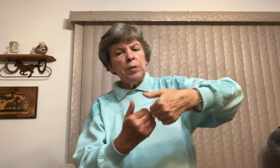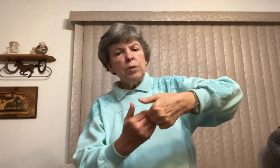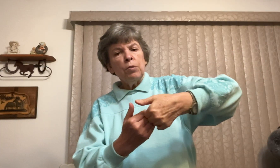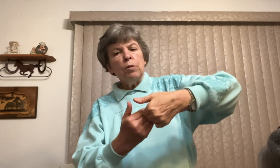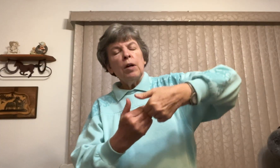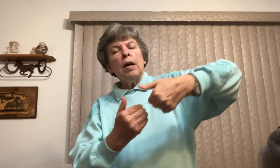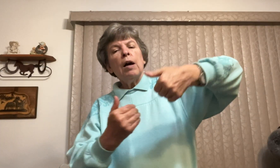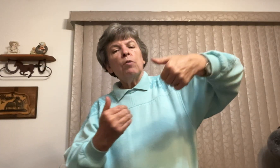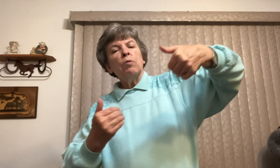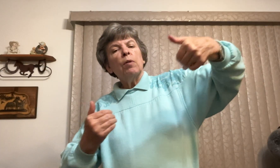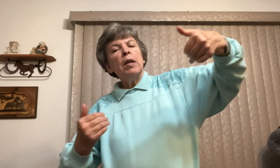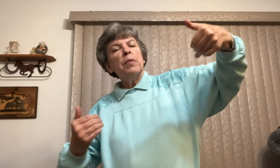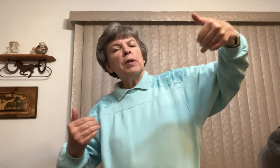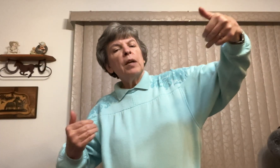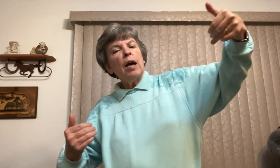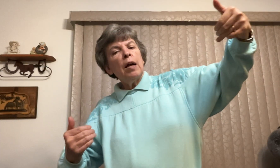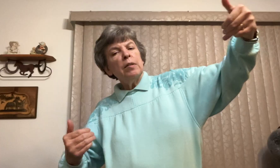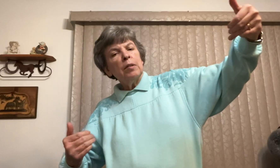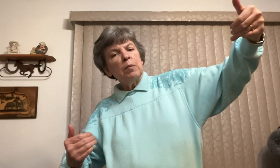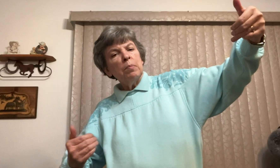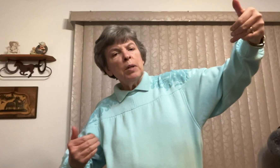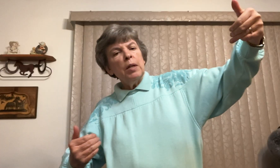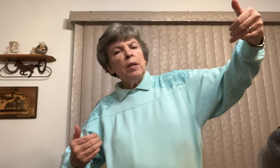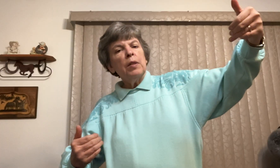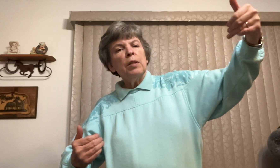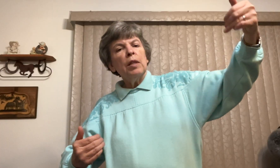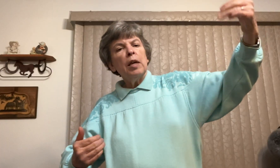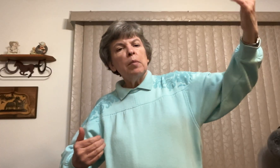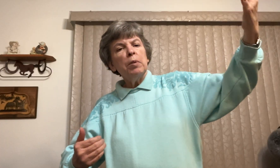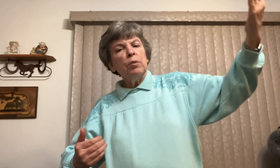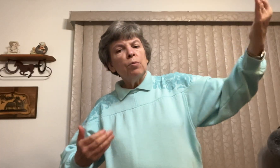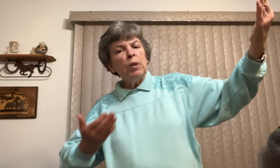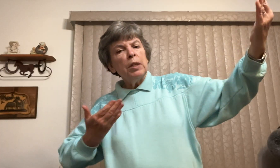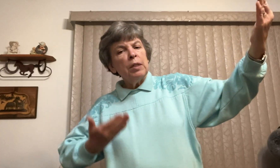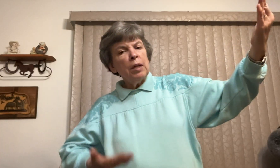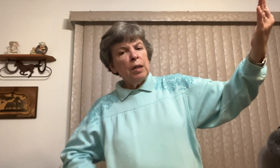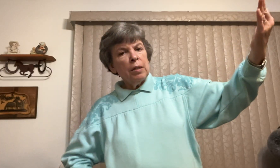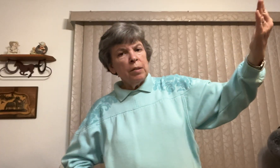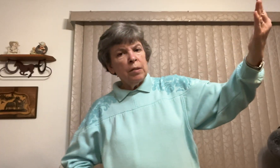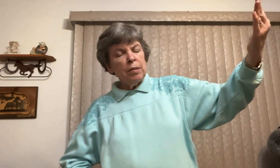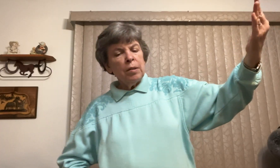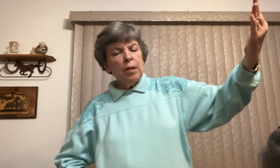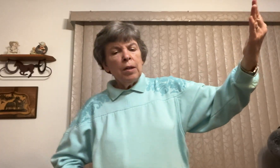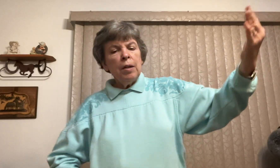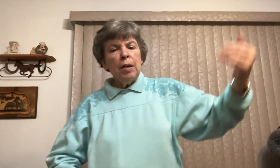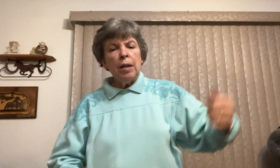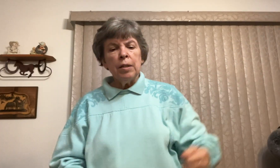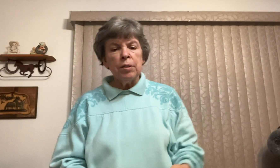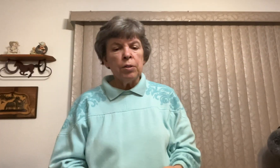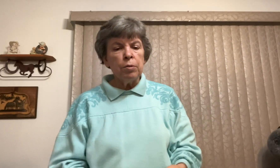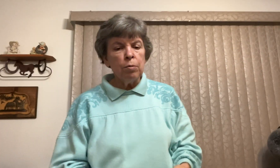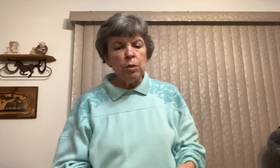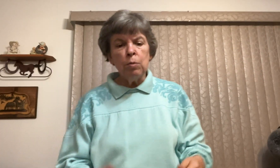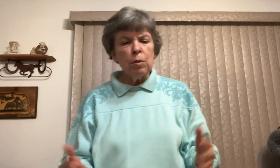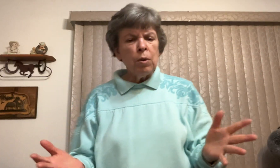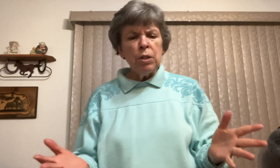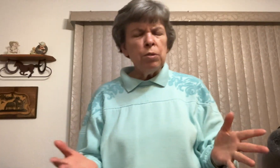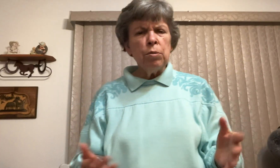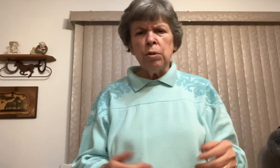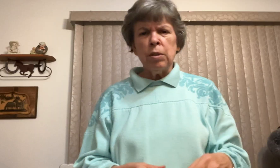so how great the chasm that lay between us. And so you wouldn't want to use a